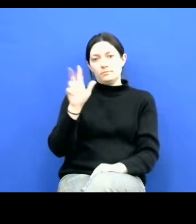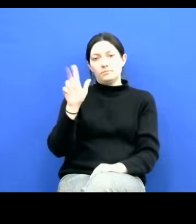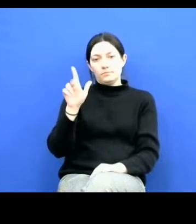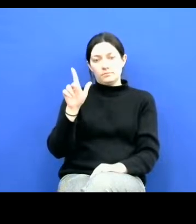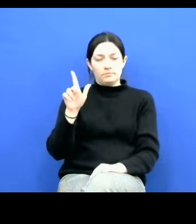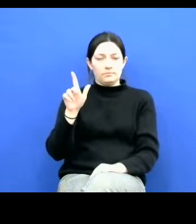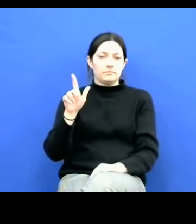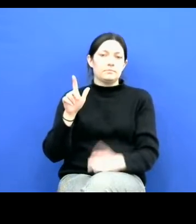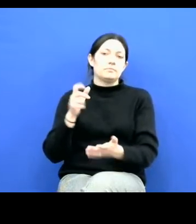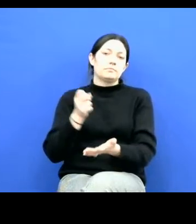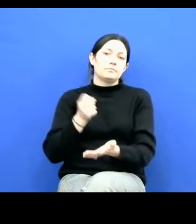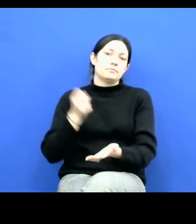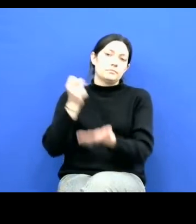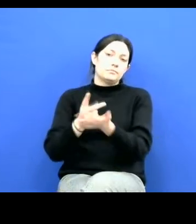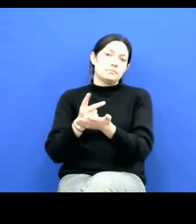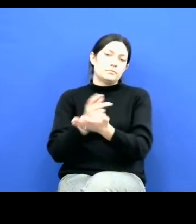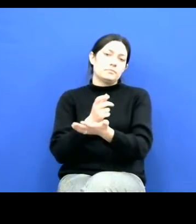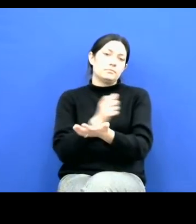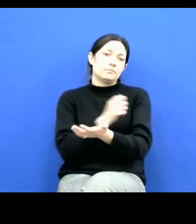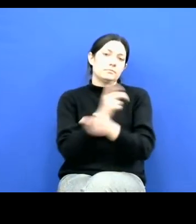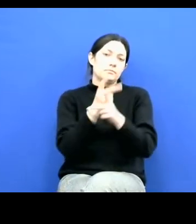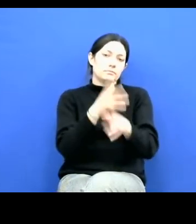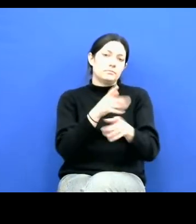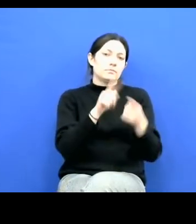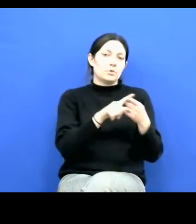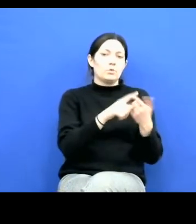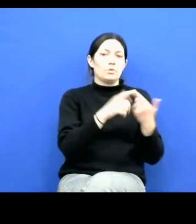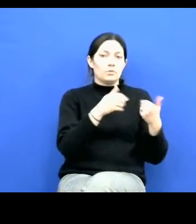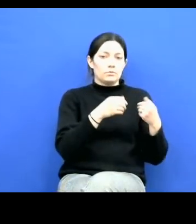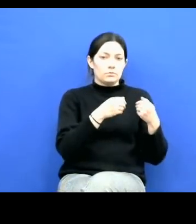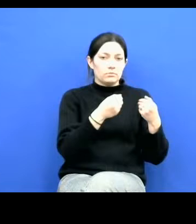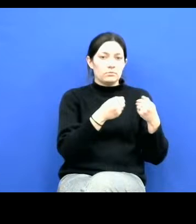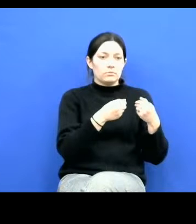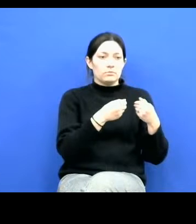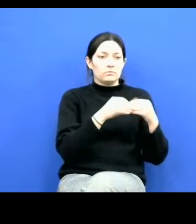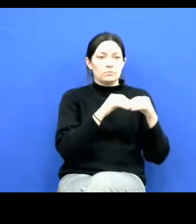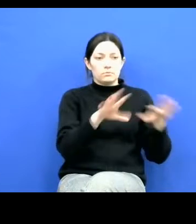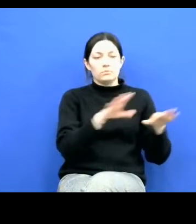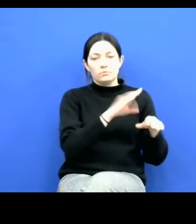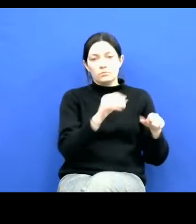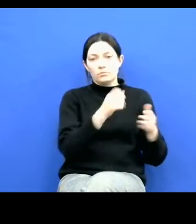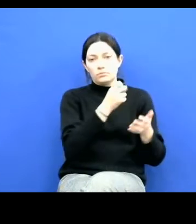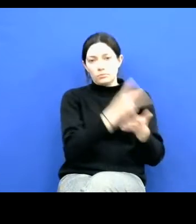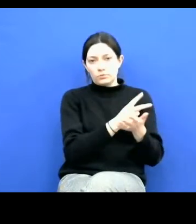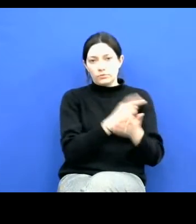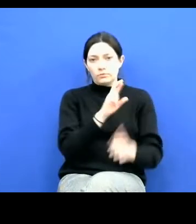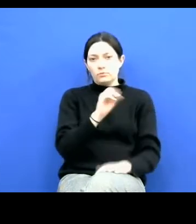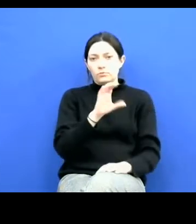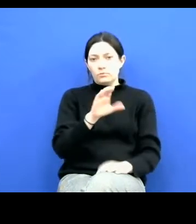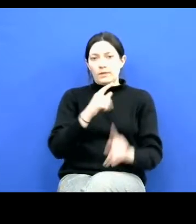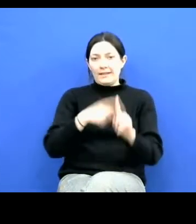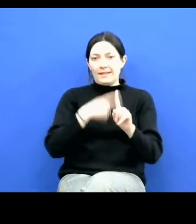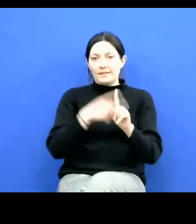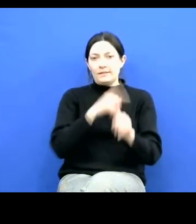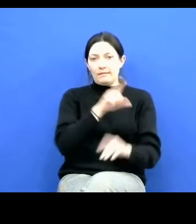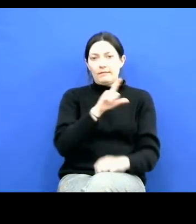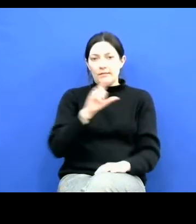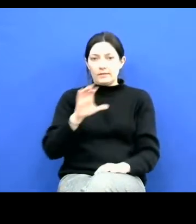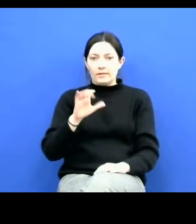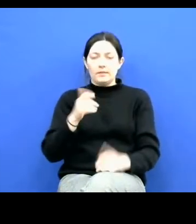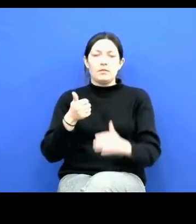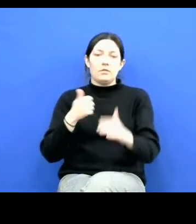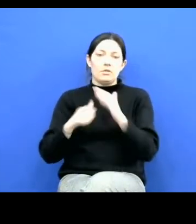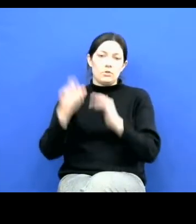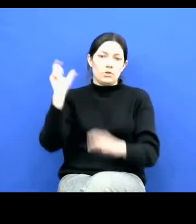26-435/2023 to authorize the supervisor to execute and approve the second lease schedule with Rock Leasing LLC under the energy